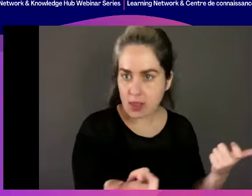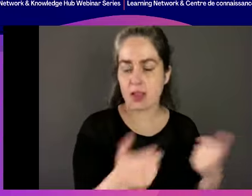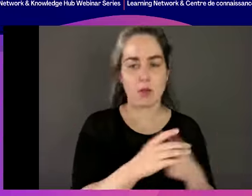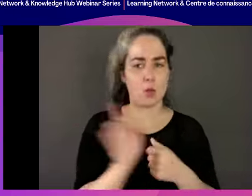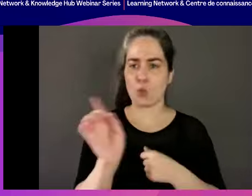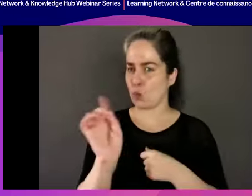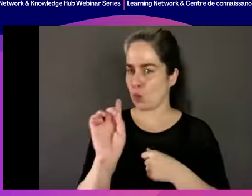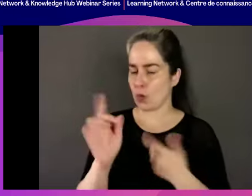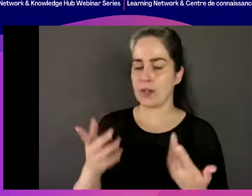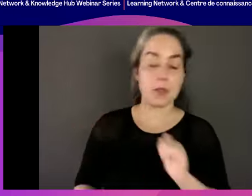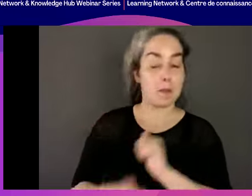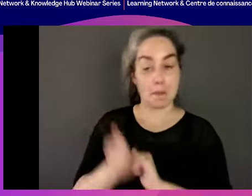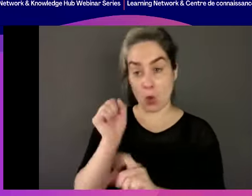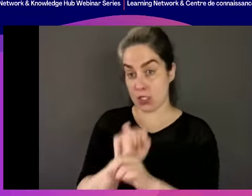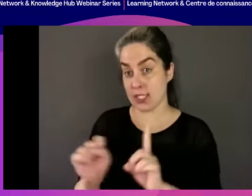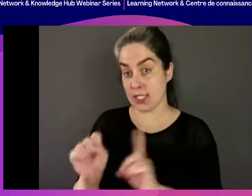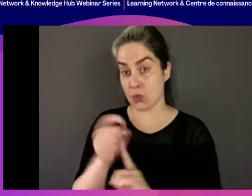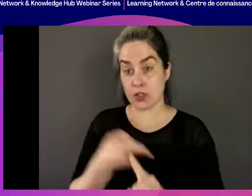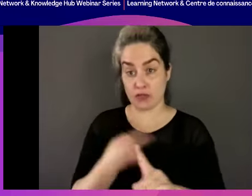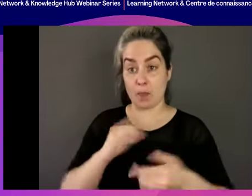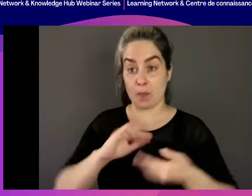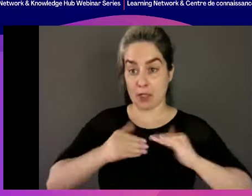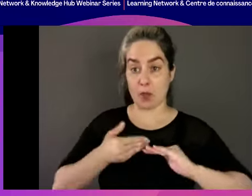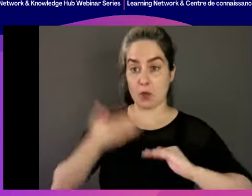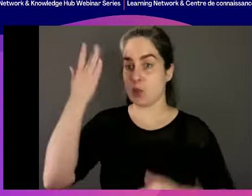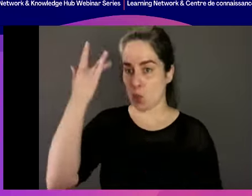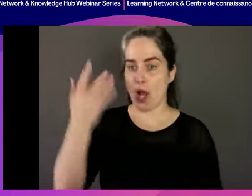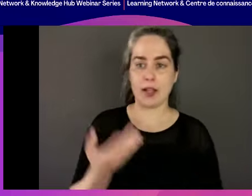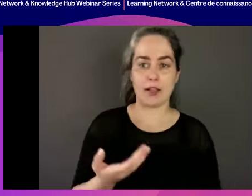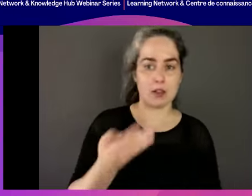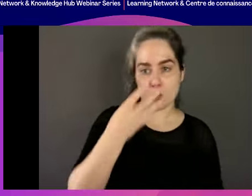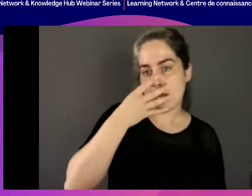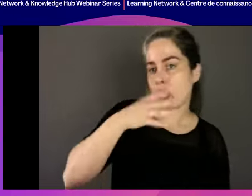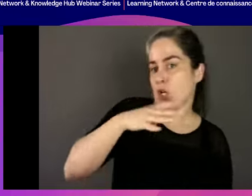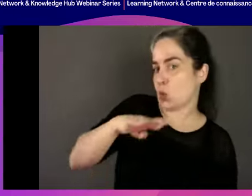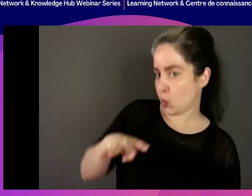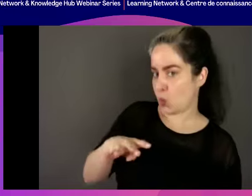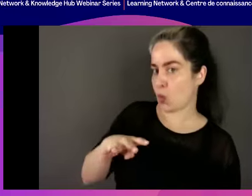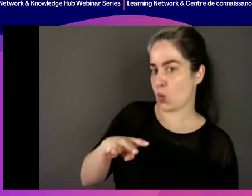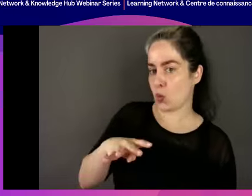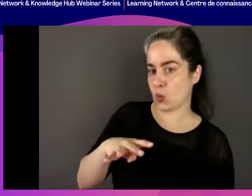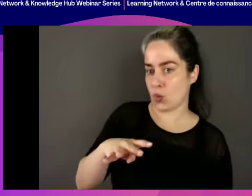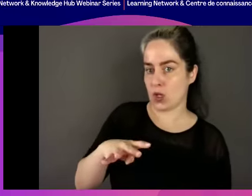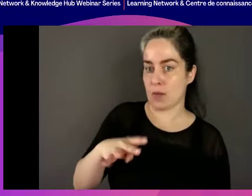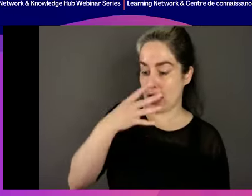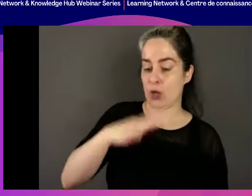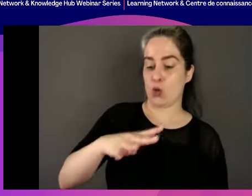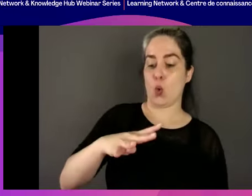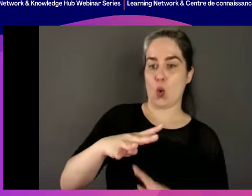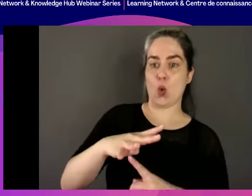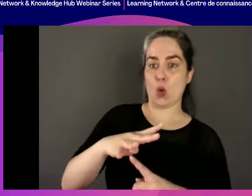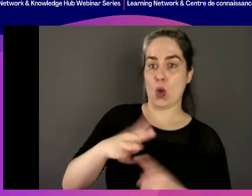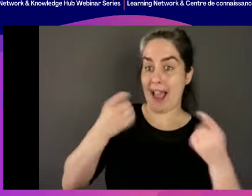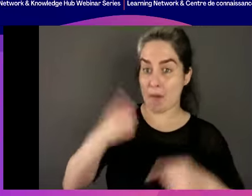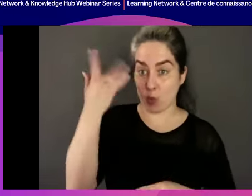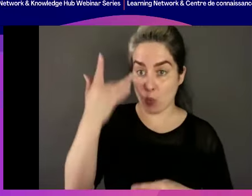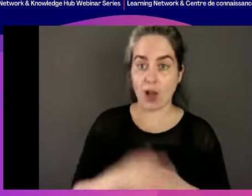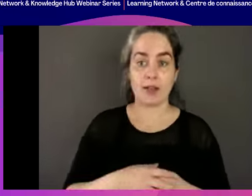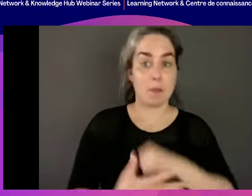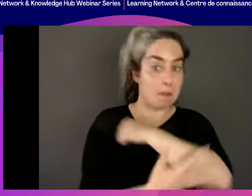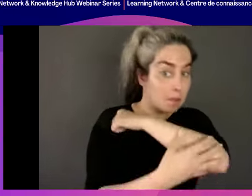these cases from Indigenous communities were because of neglect, which was ultimately because of poverty, mental health